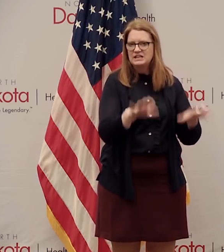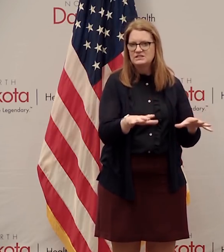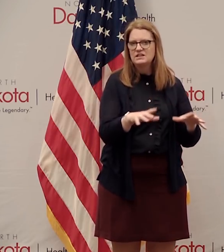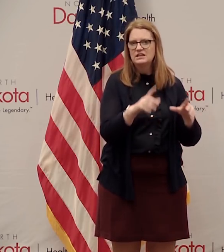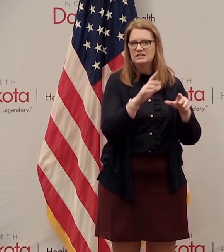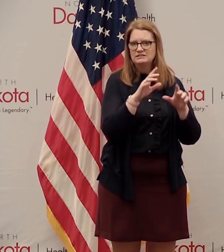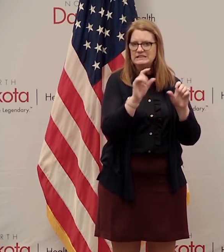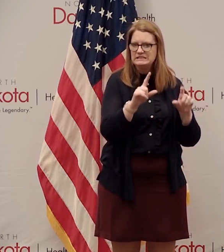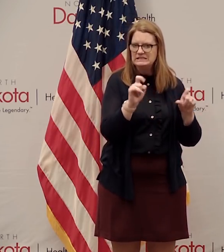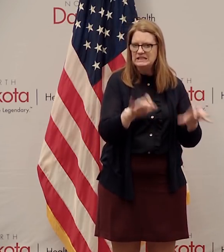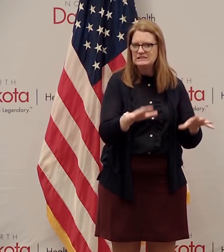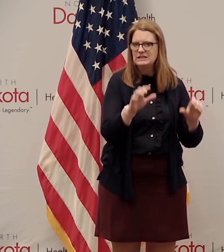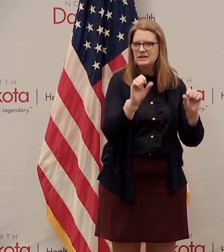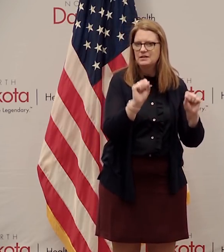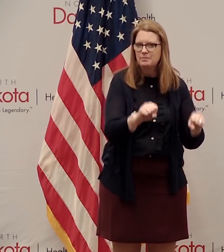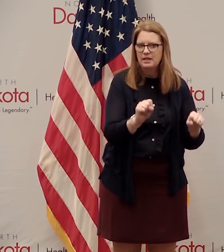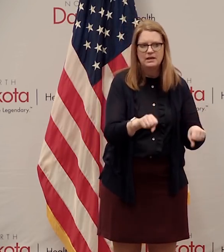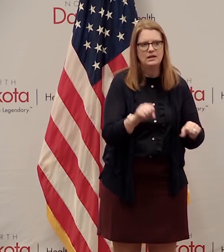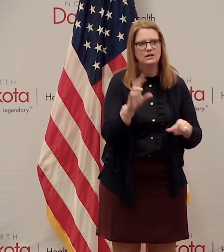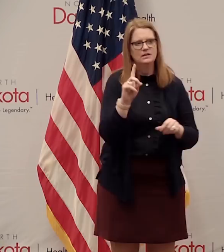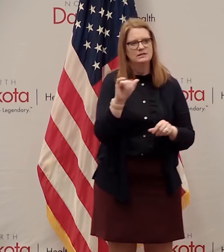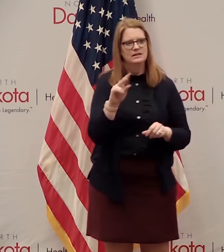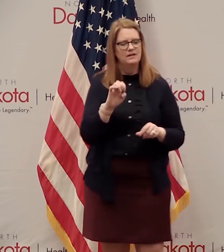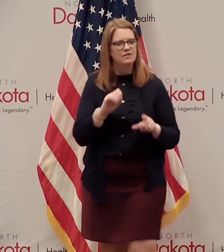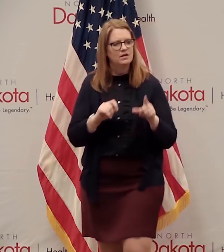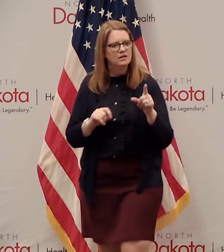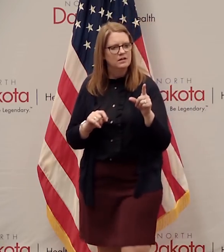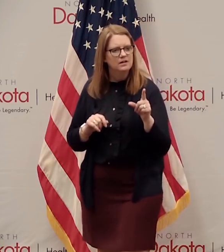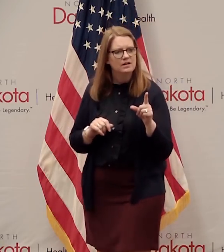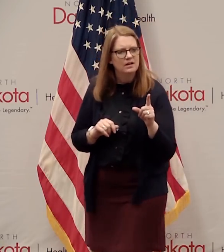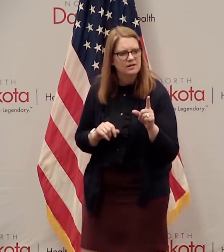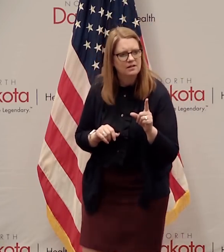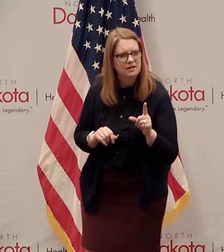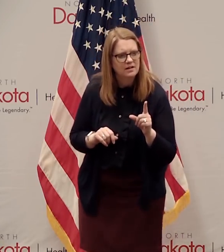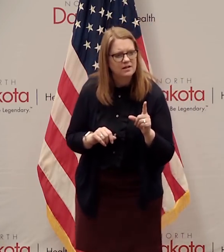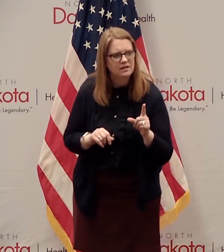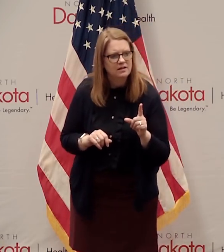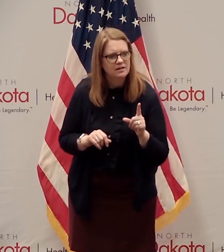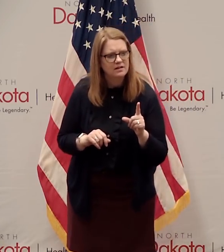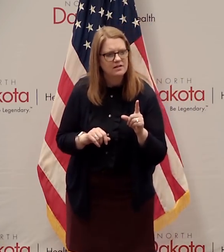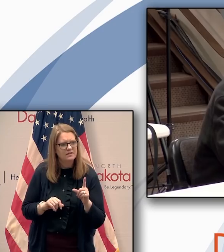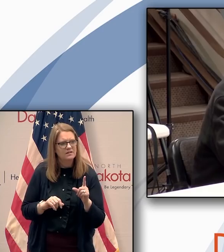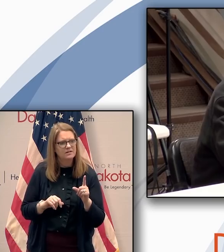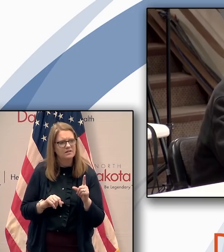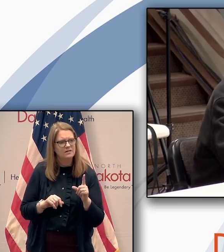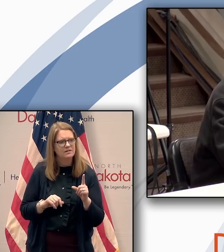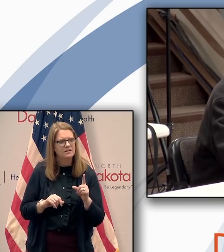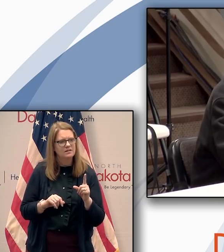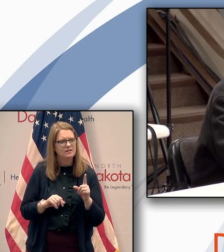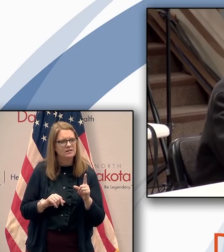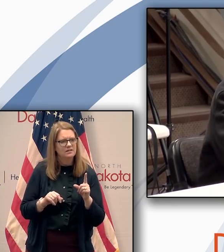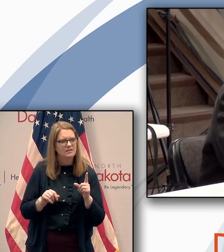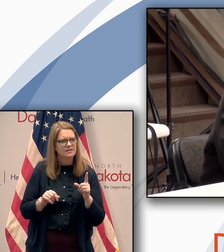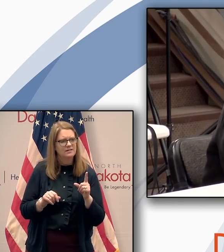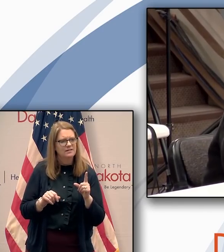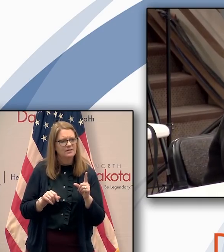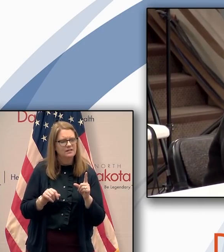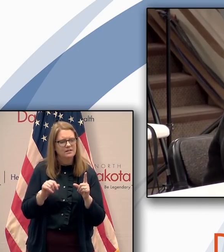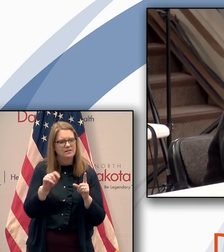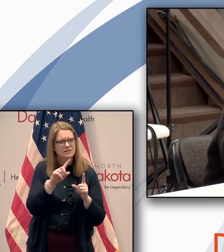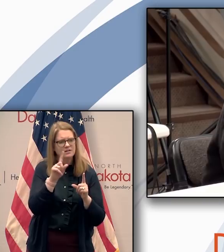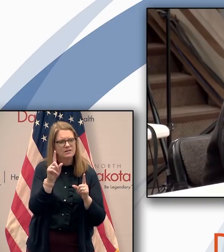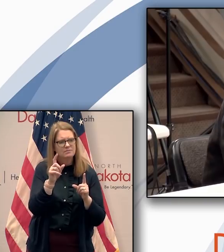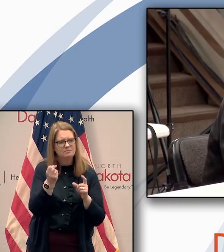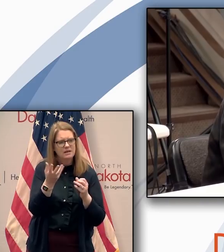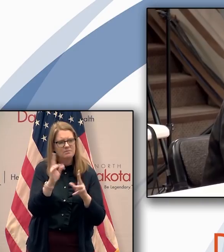capacity. Dave? It's an odd one because I've had about a half a dozen questions about this, so I thought I'd pass the question along